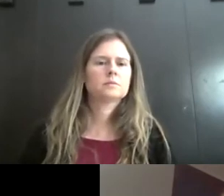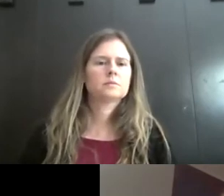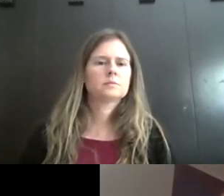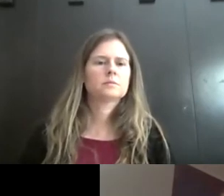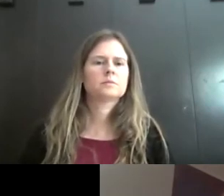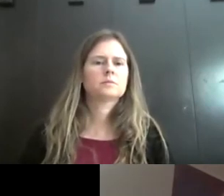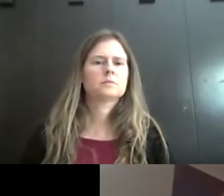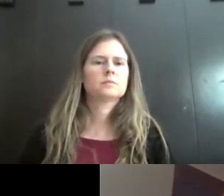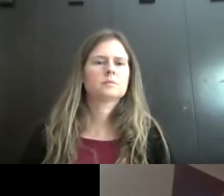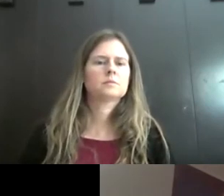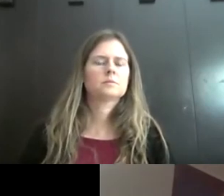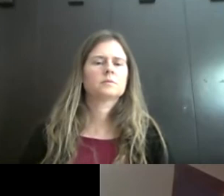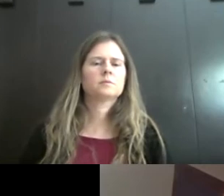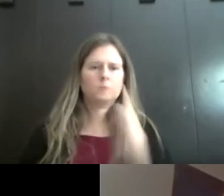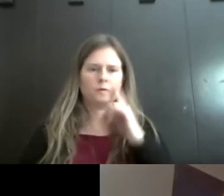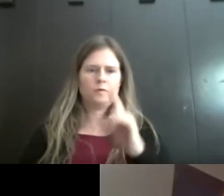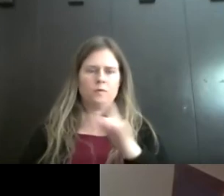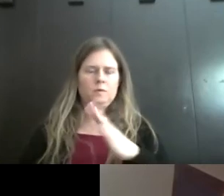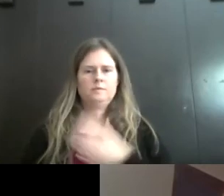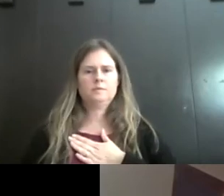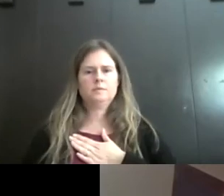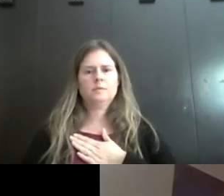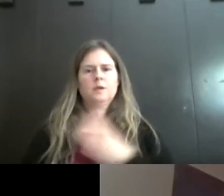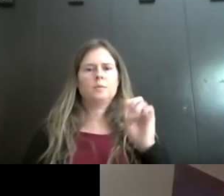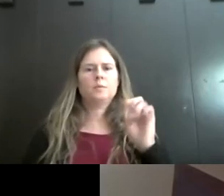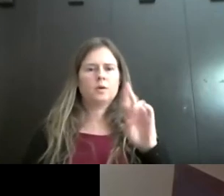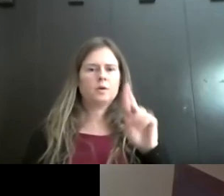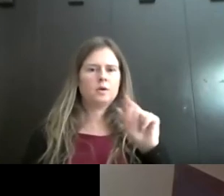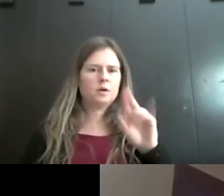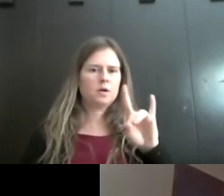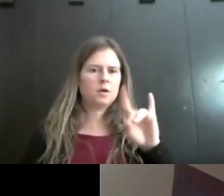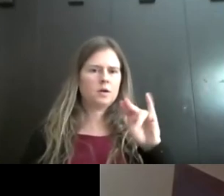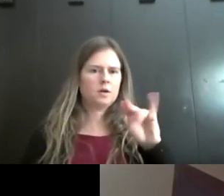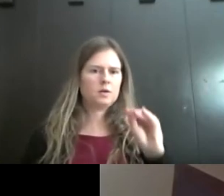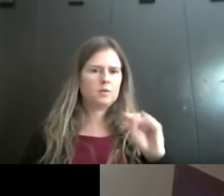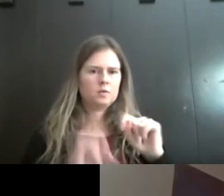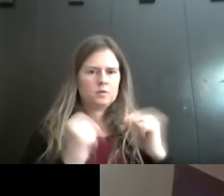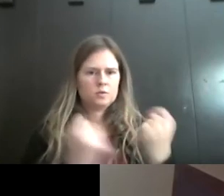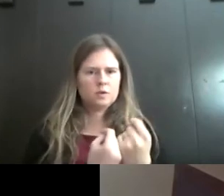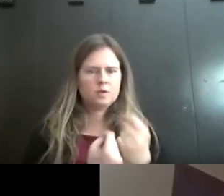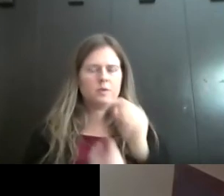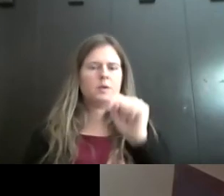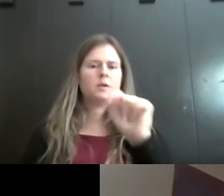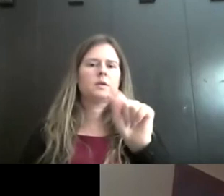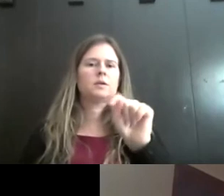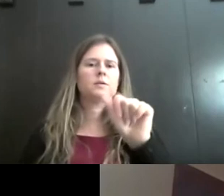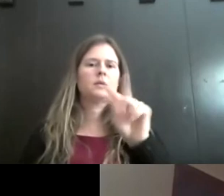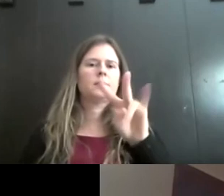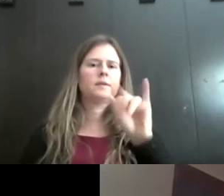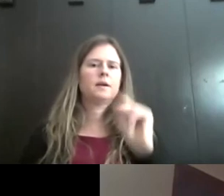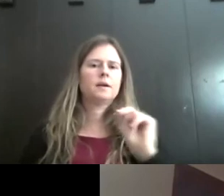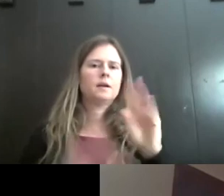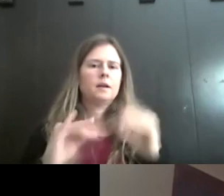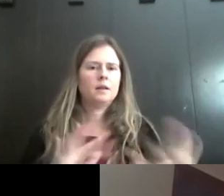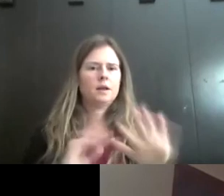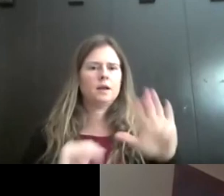This is for my Fernandinho Tataviam tribe. If any of you Google Tataviam Land Conservancy, and I try to write